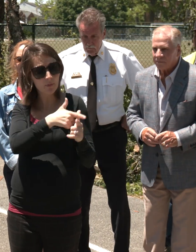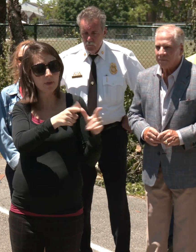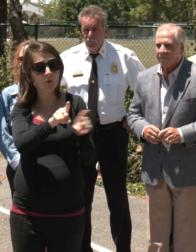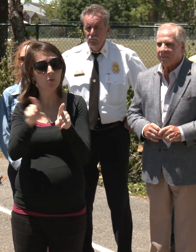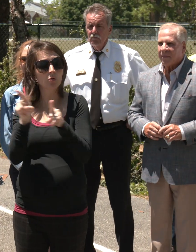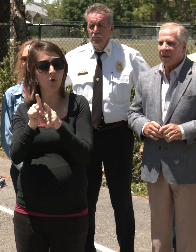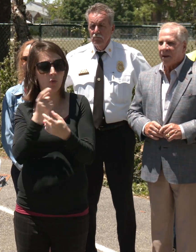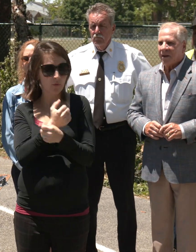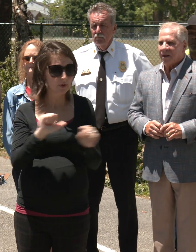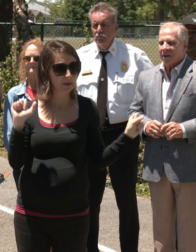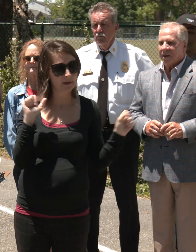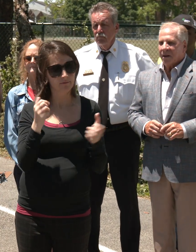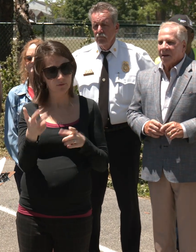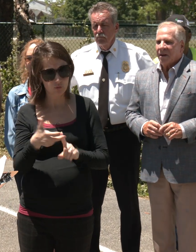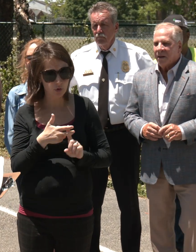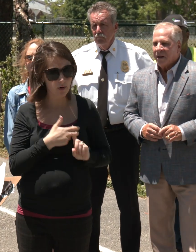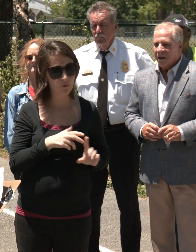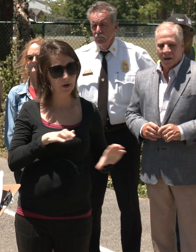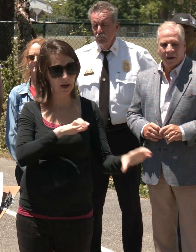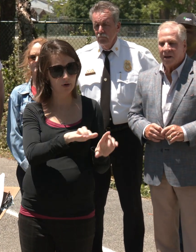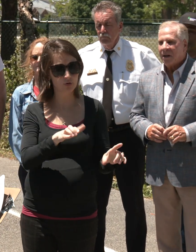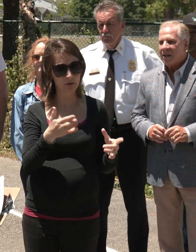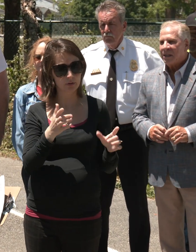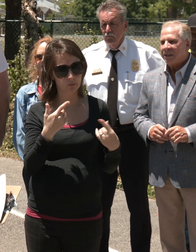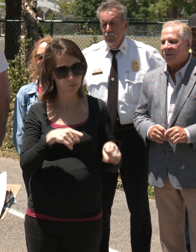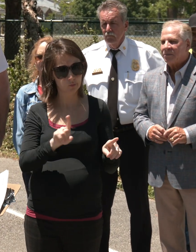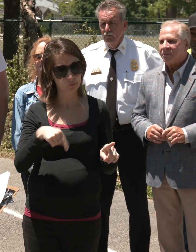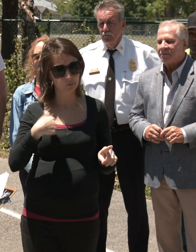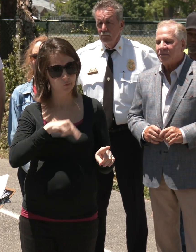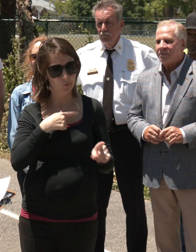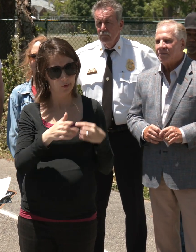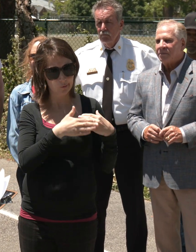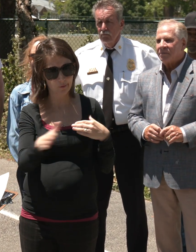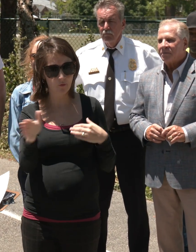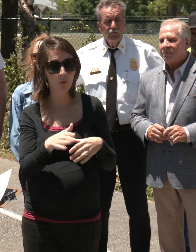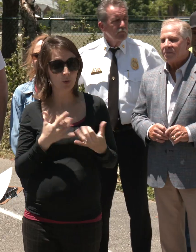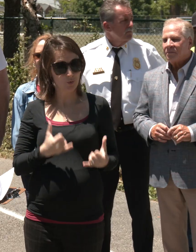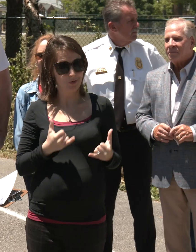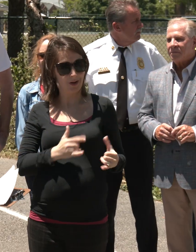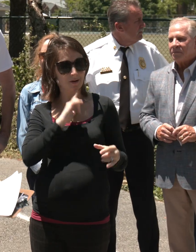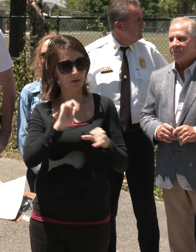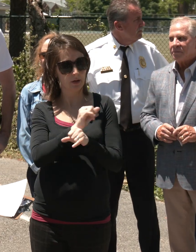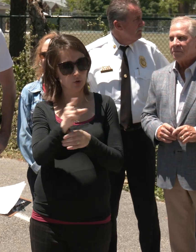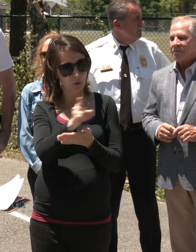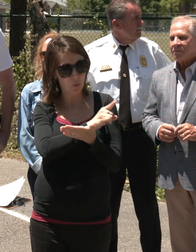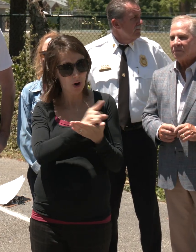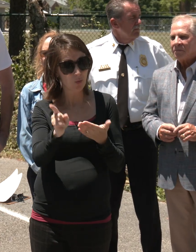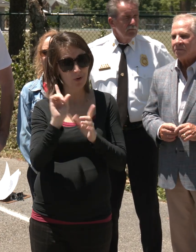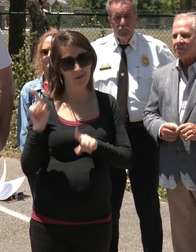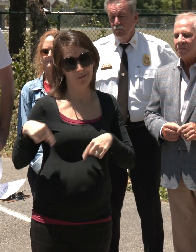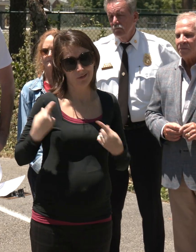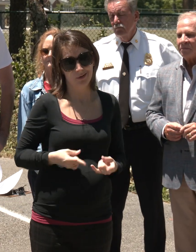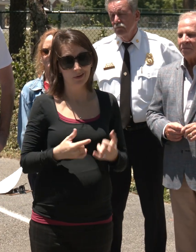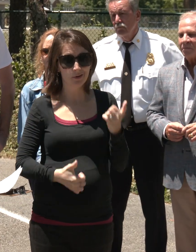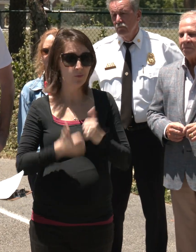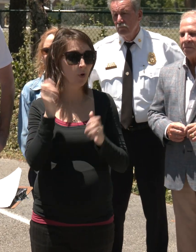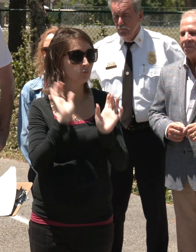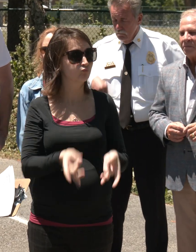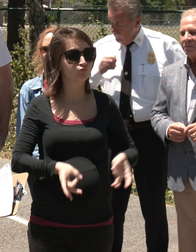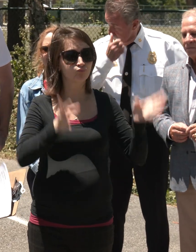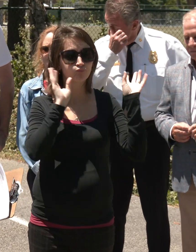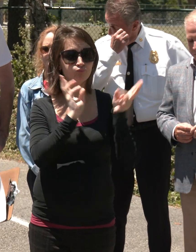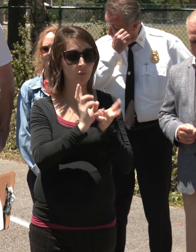and recovery efforts as we move forward. As you know, today marks 1 week since the most devastating